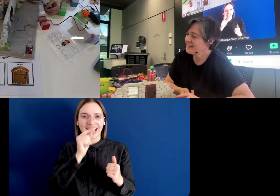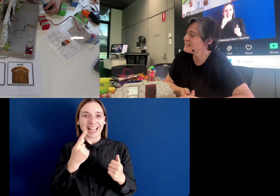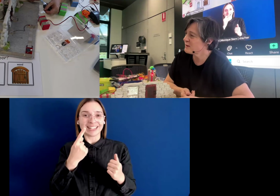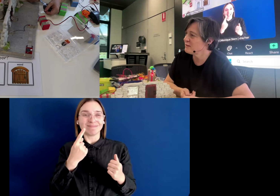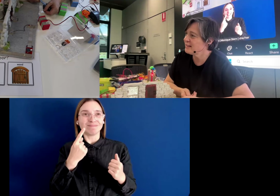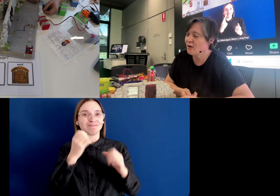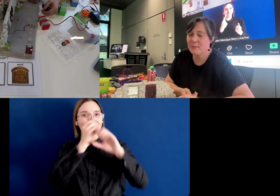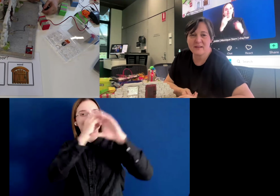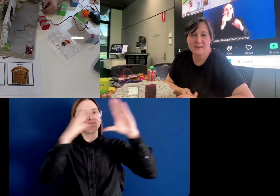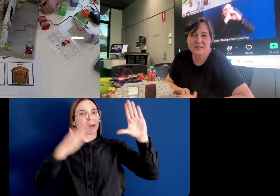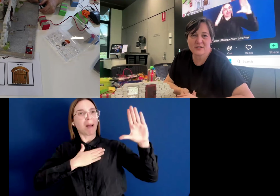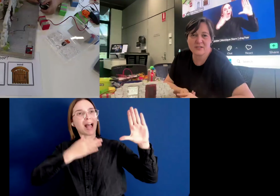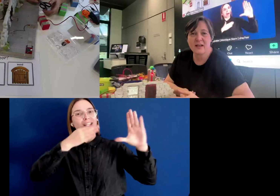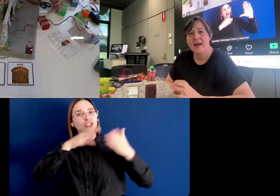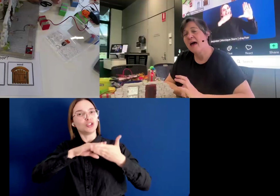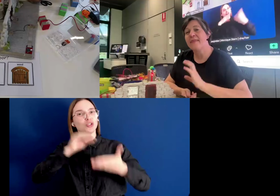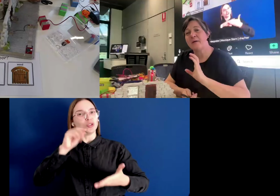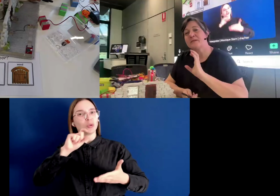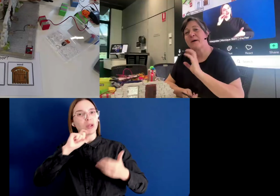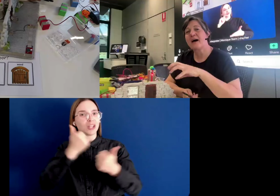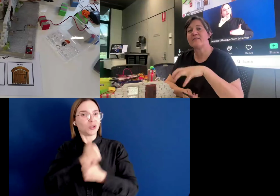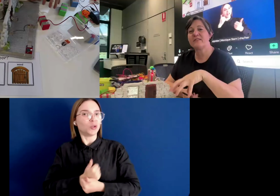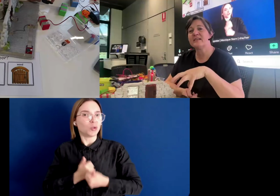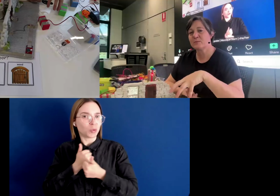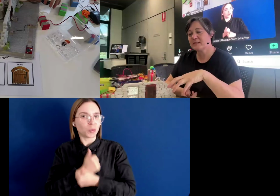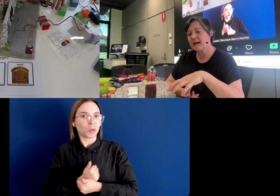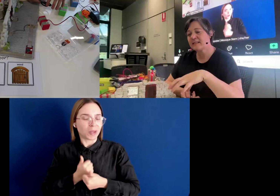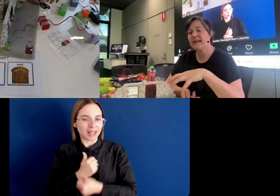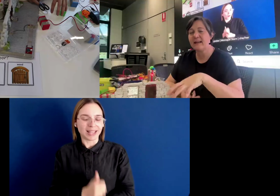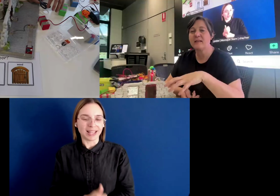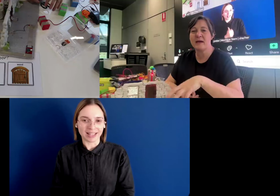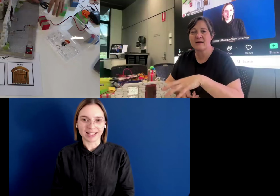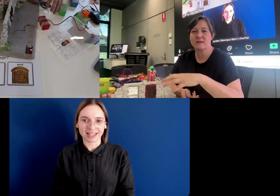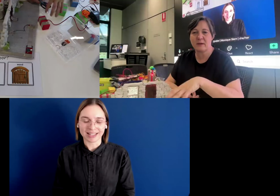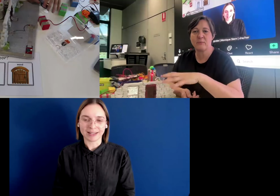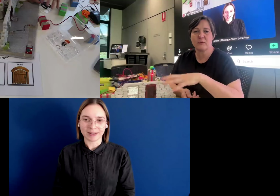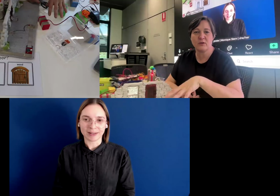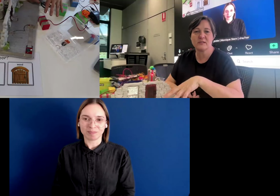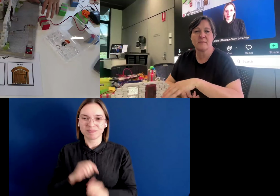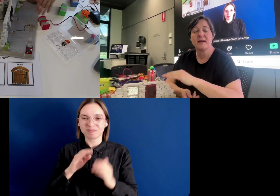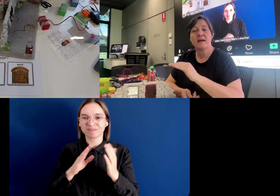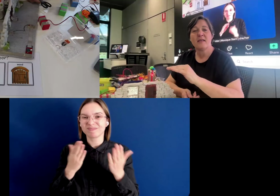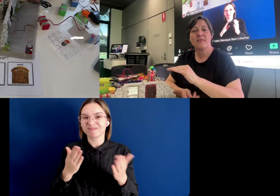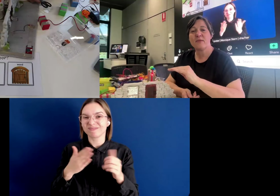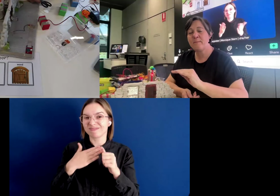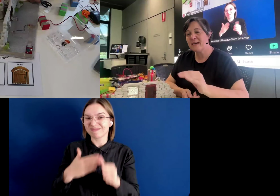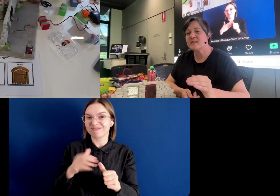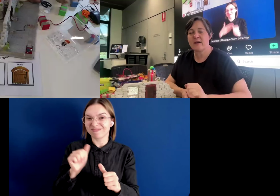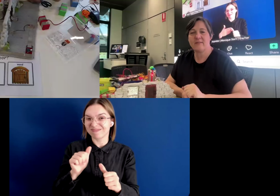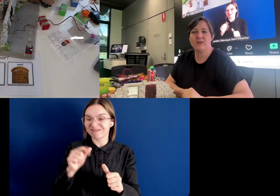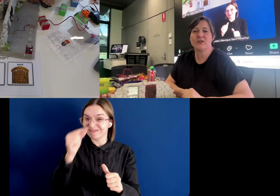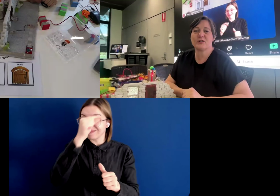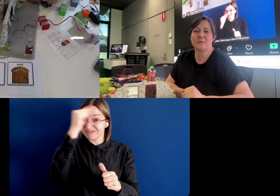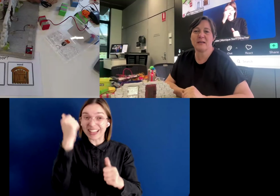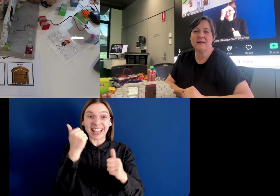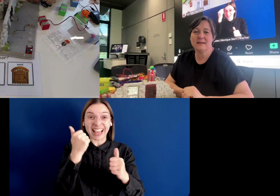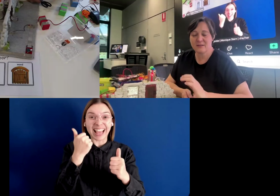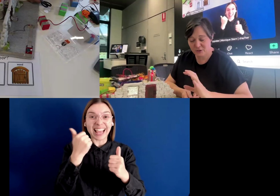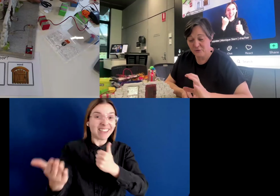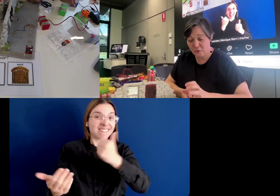that's what I'm really hoping that and that was part of this, was actually getting them out to the people that use them. The biggest favor you